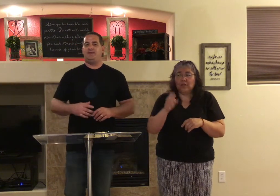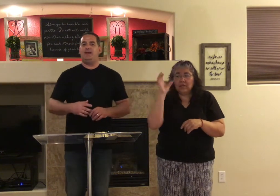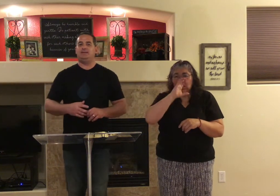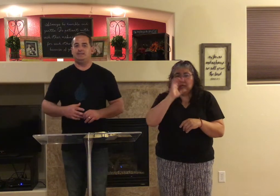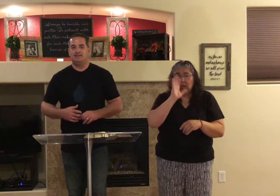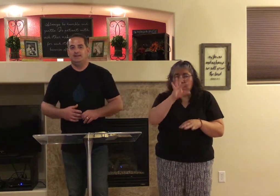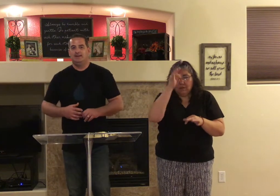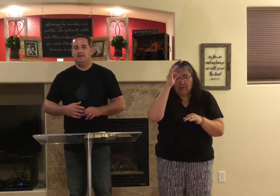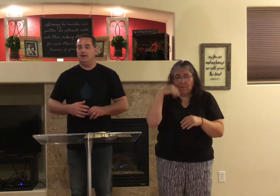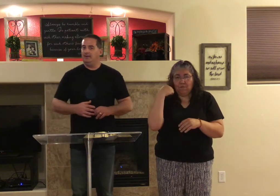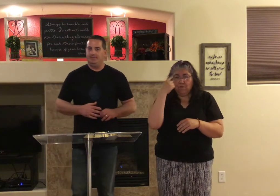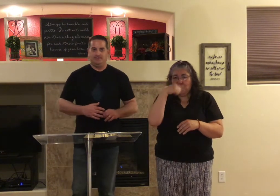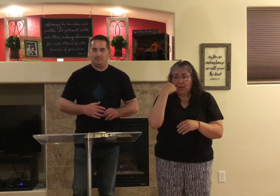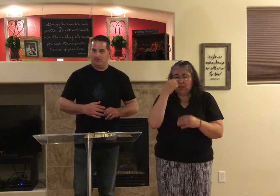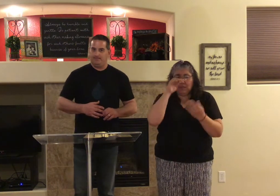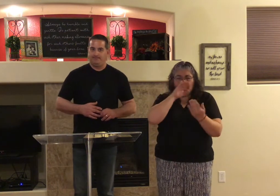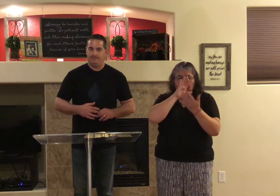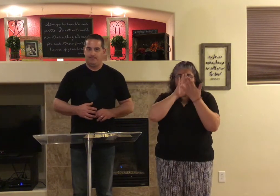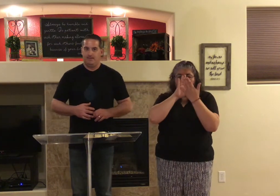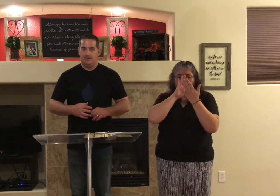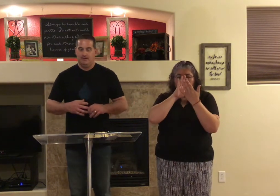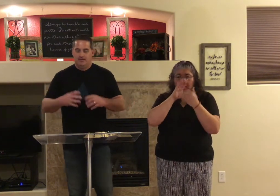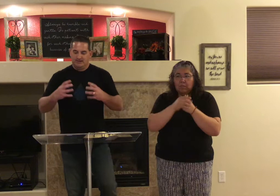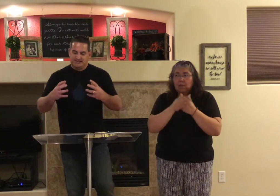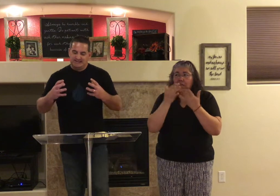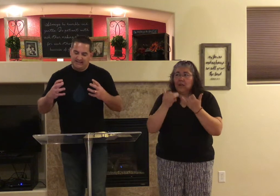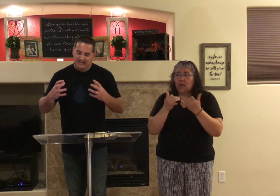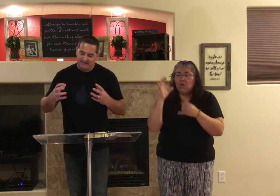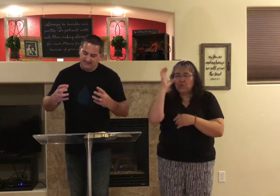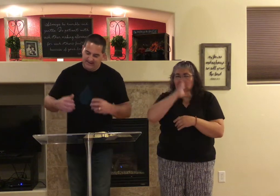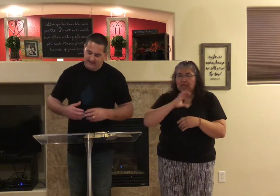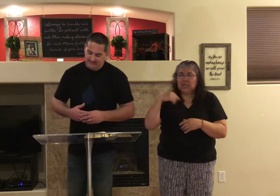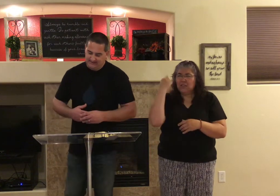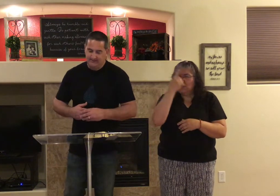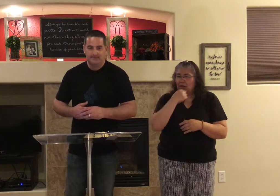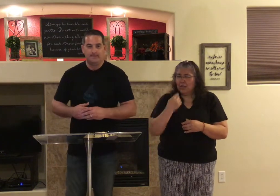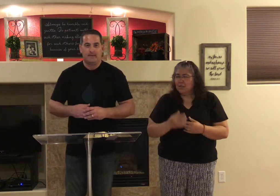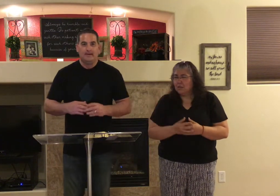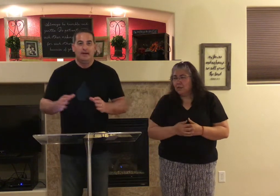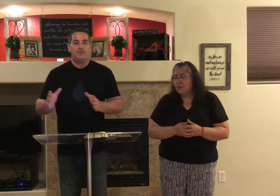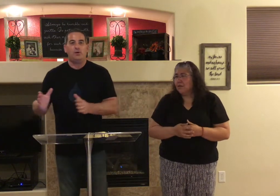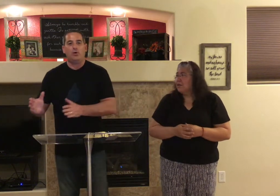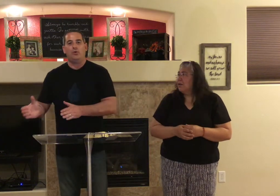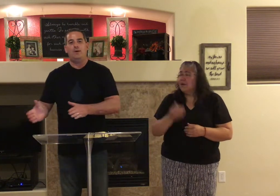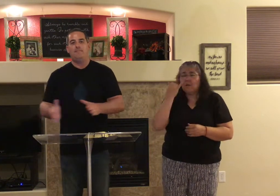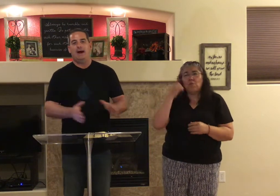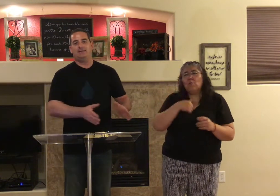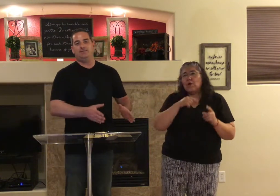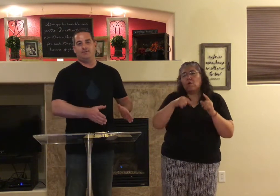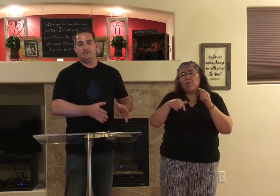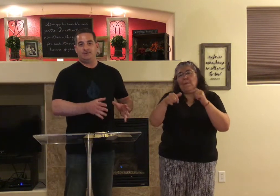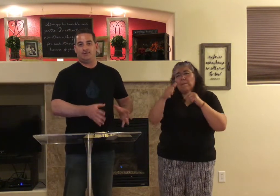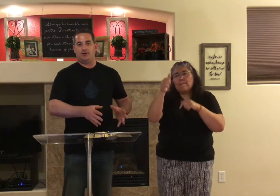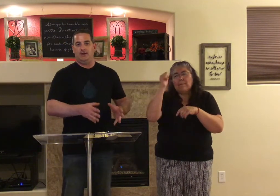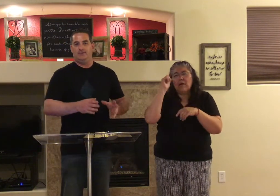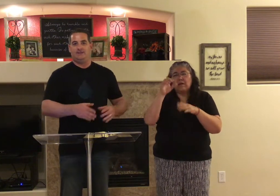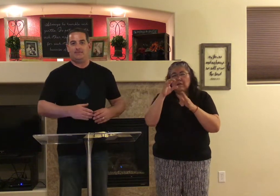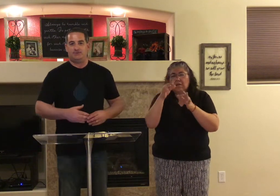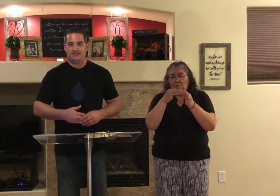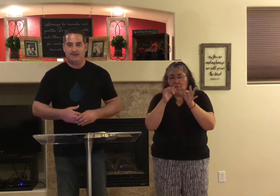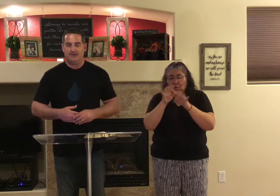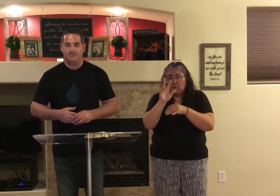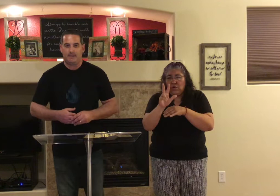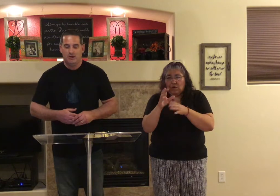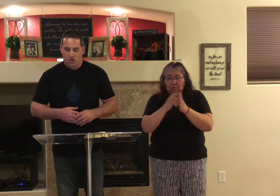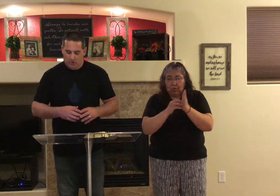his face. Oh, I love this part. Seek his face. If we go all the way back to verse 3 of